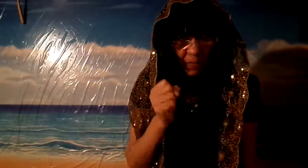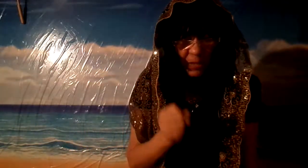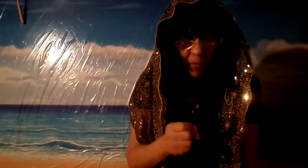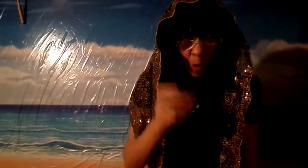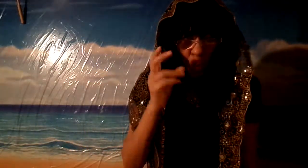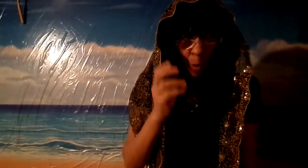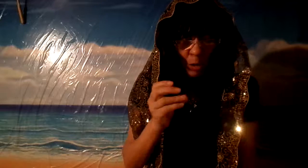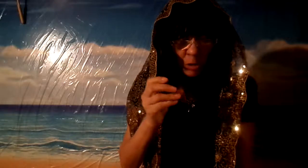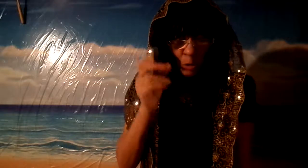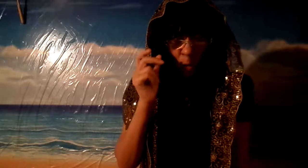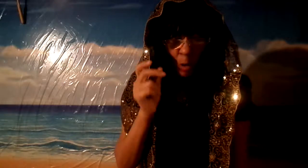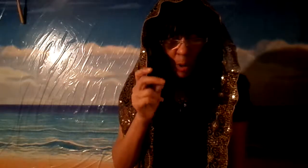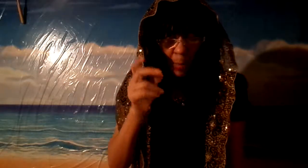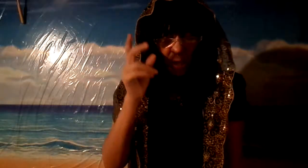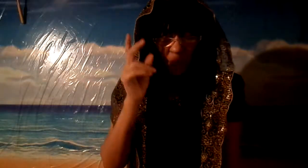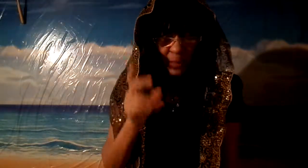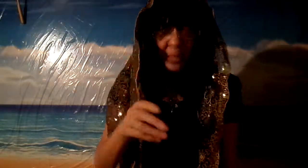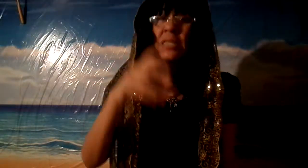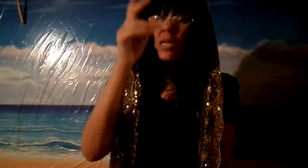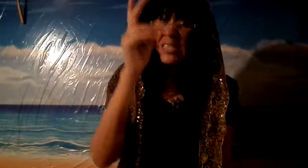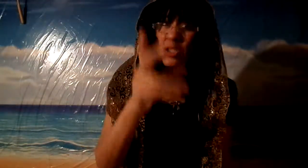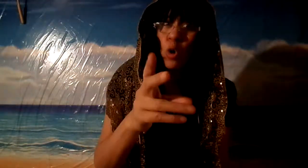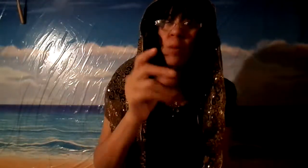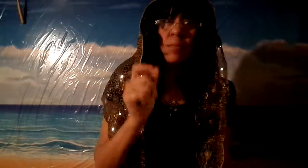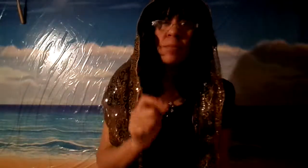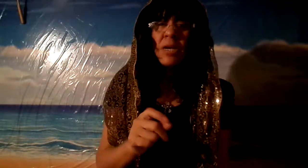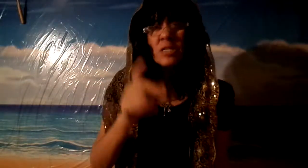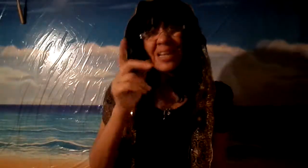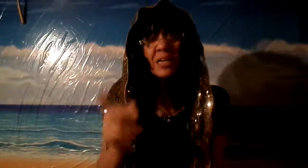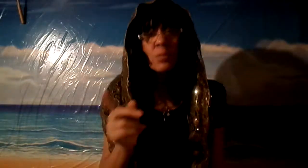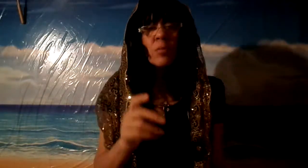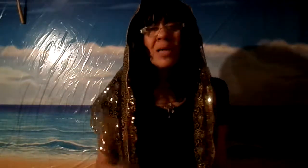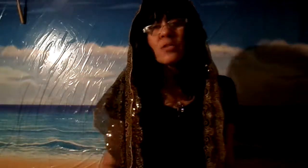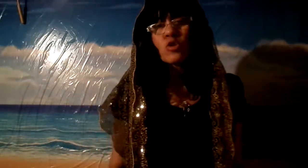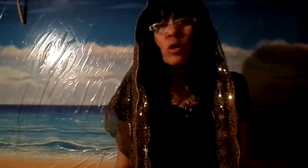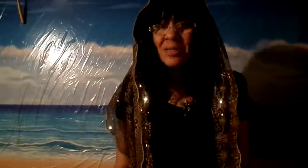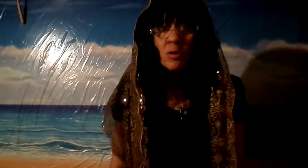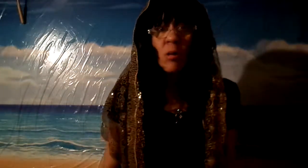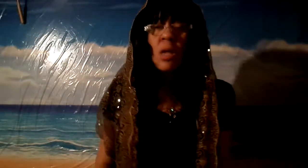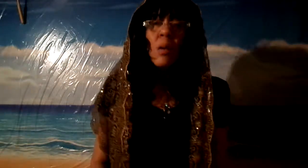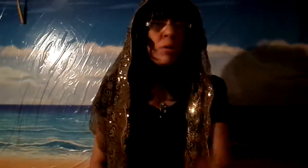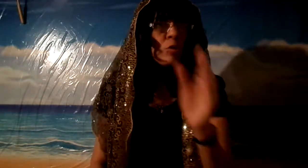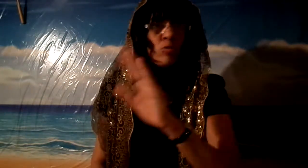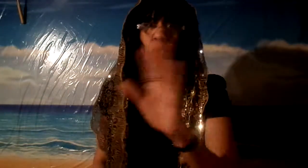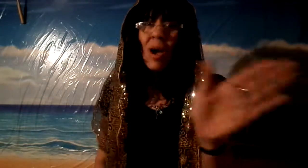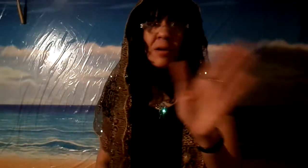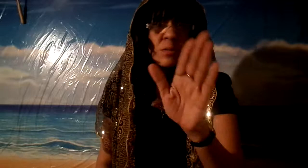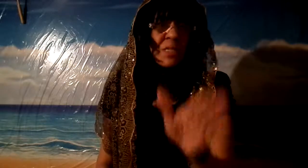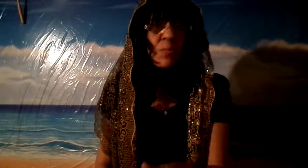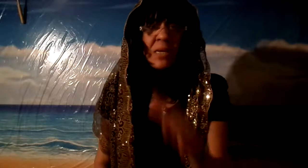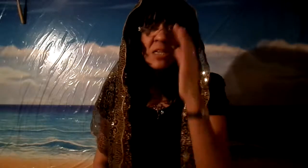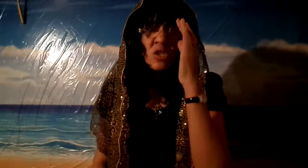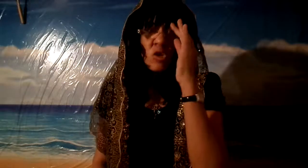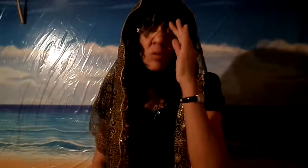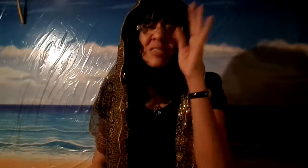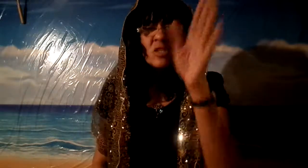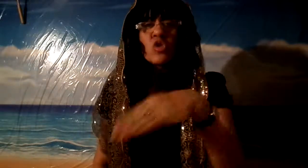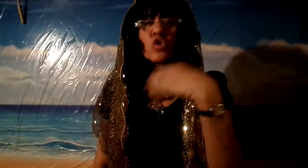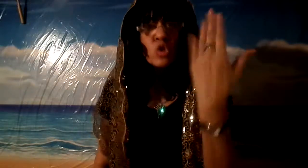belief or point know about speaking in tongue. Because a lot of people like to talk in tongue, but they don't know how to speak in tongue. Just want